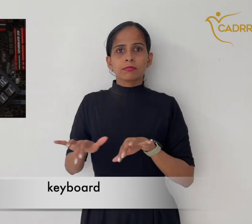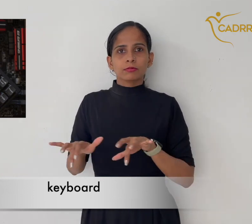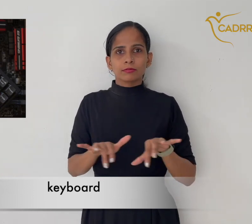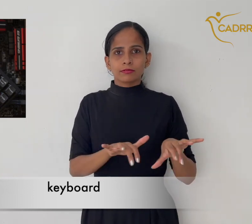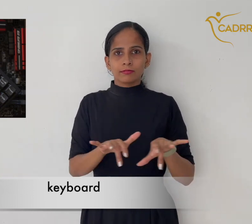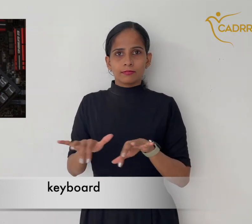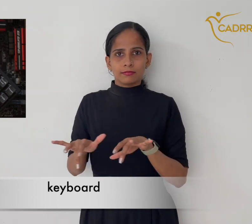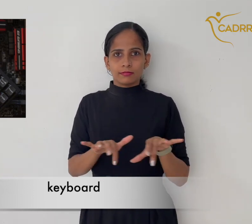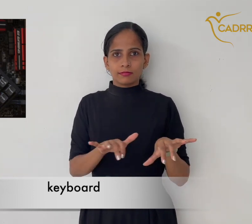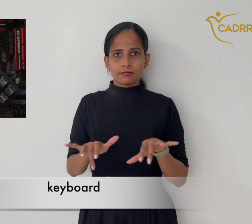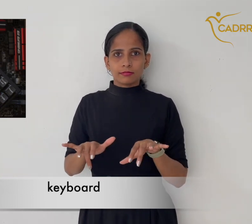Keyboard.